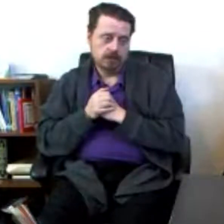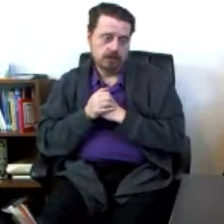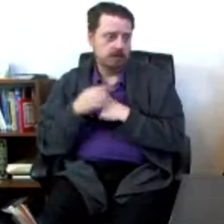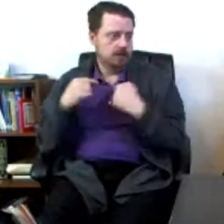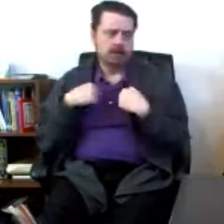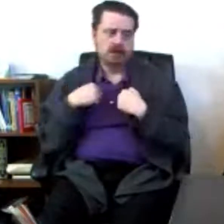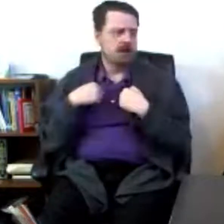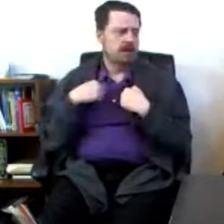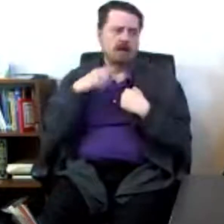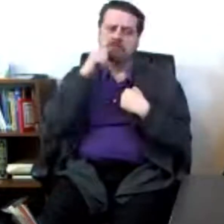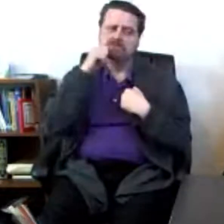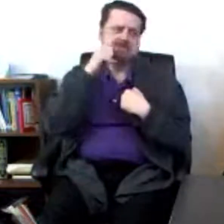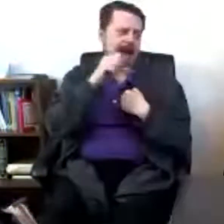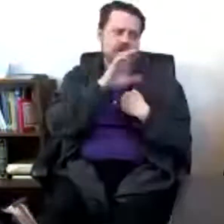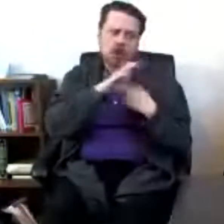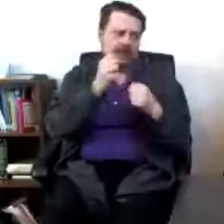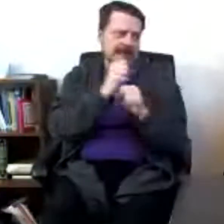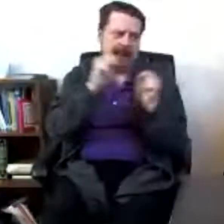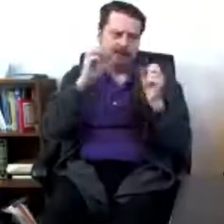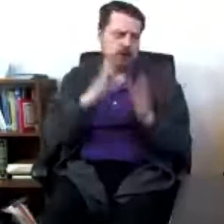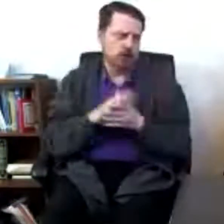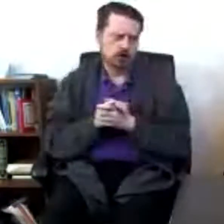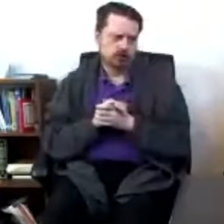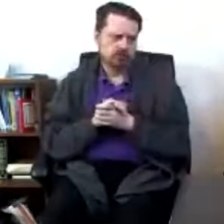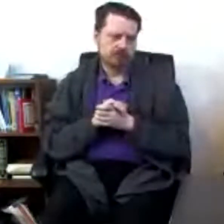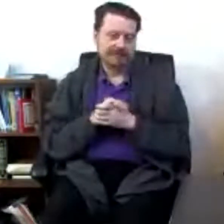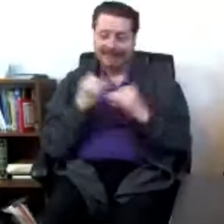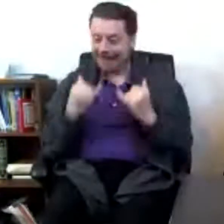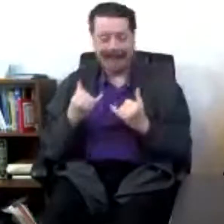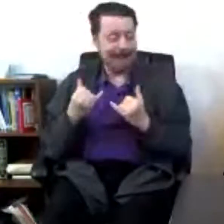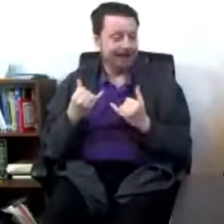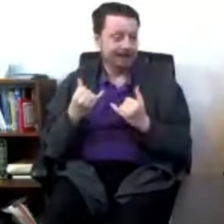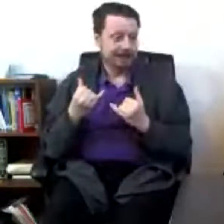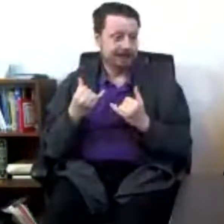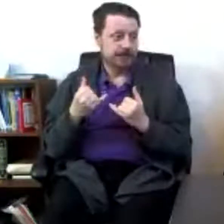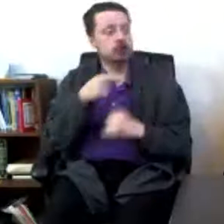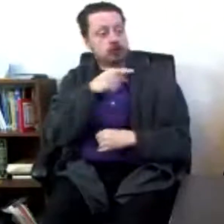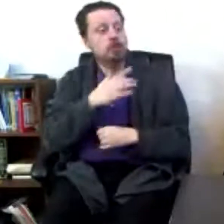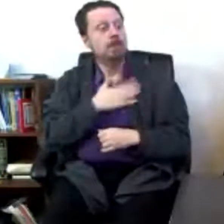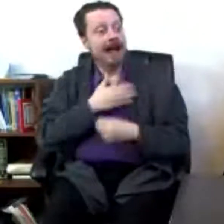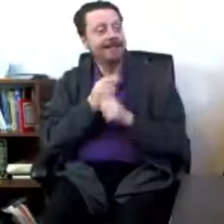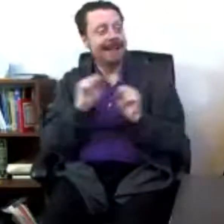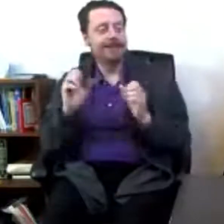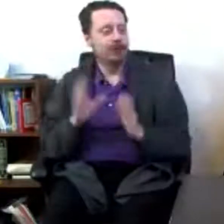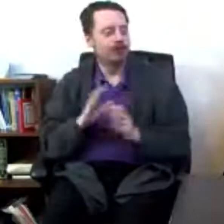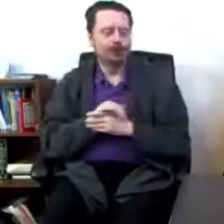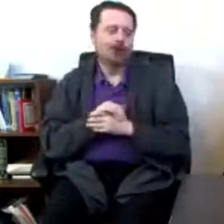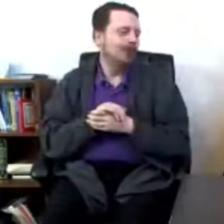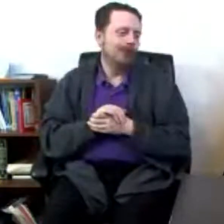I am not going to be your savior today, nor are you going to be my saviors.